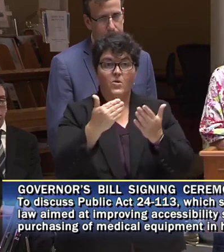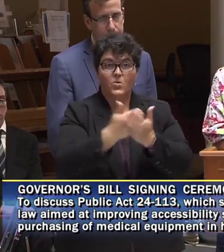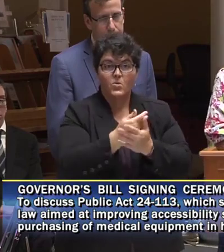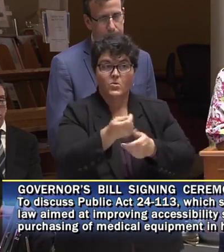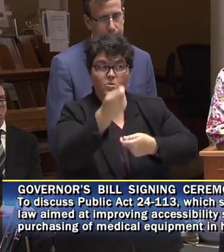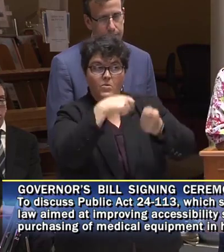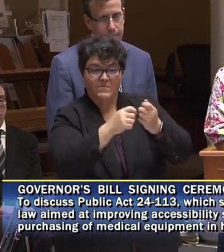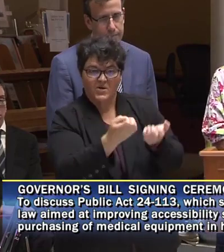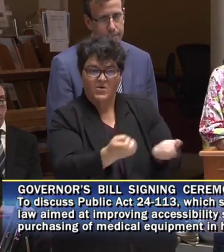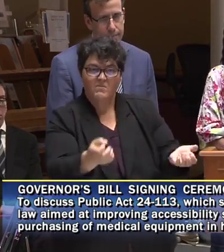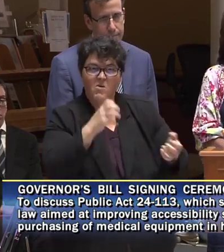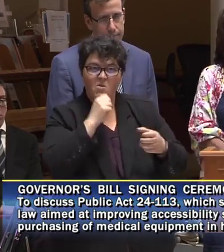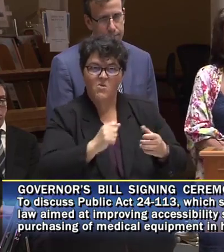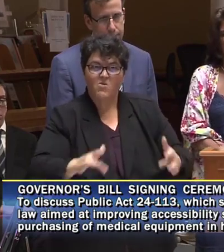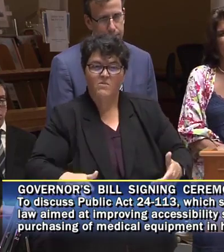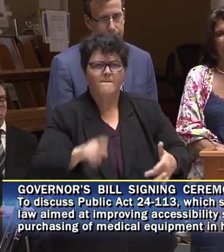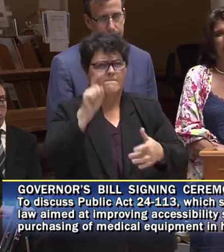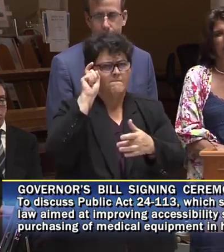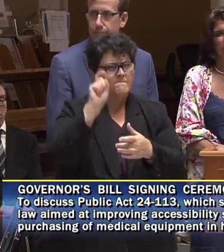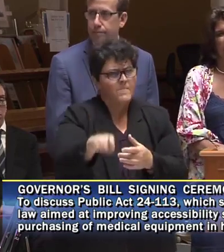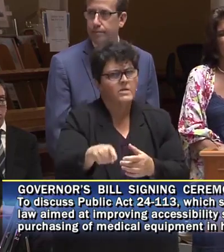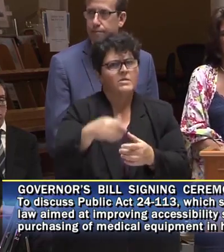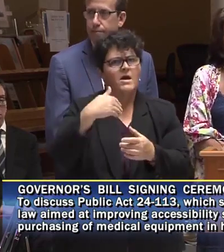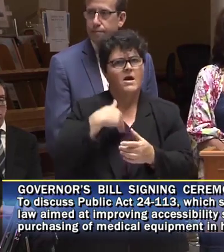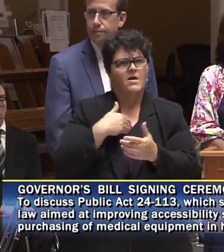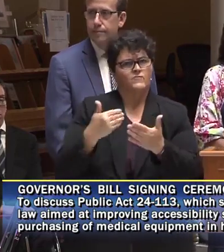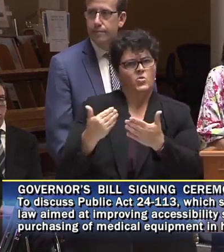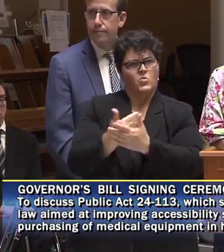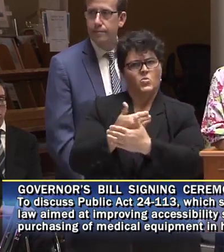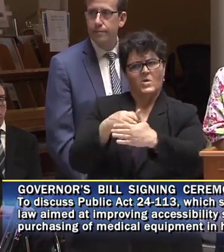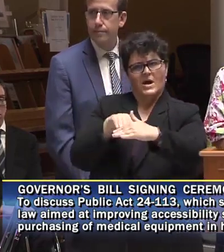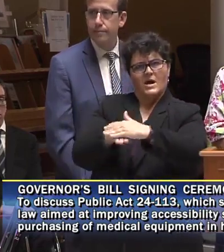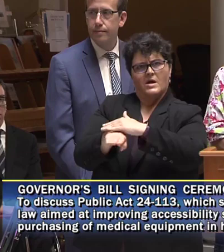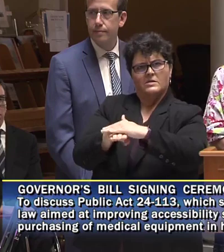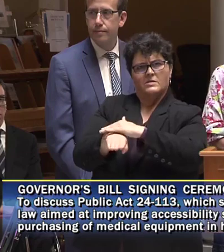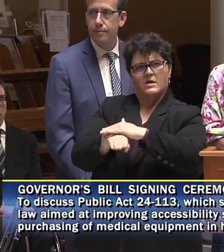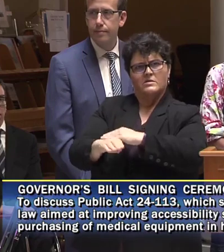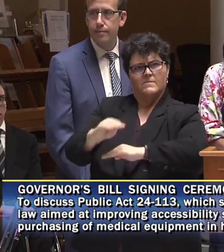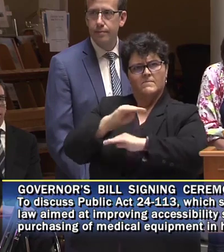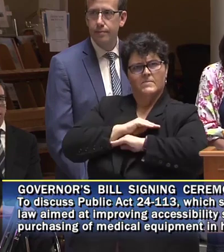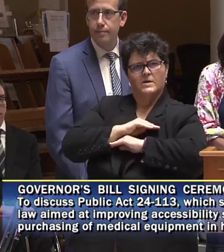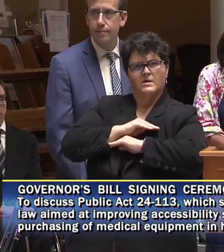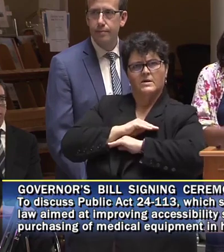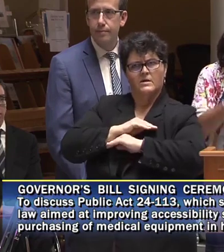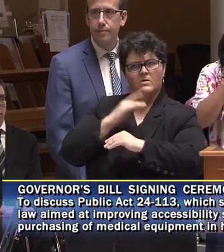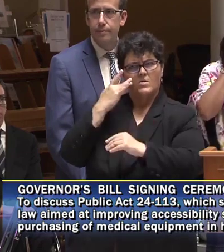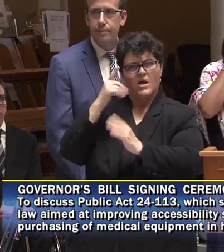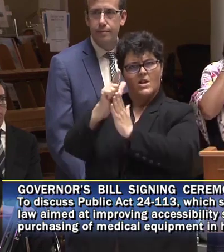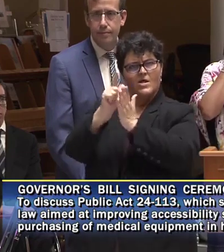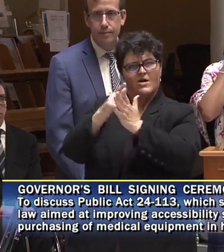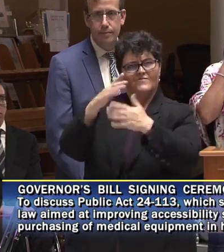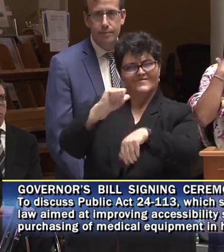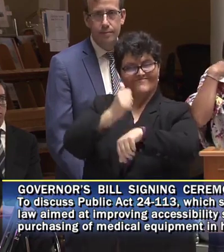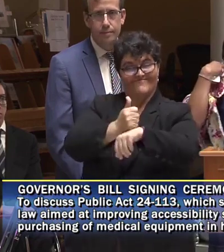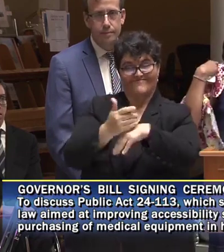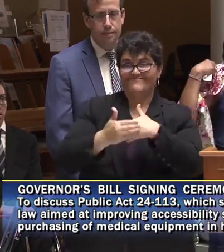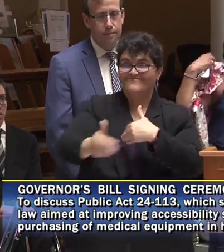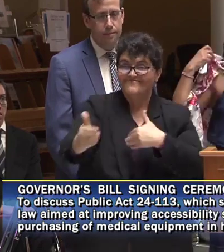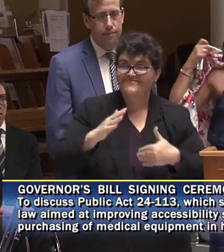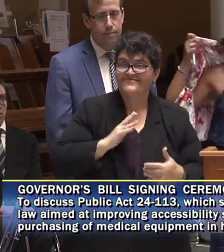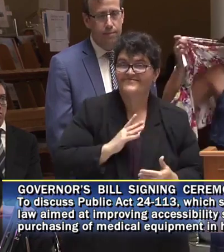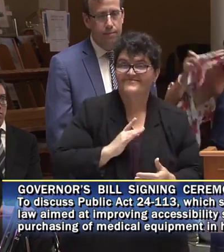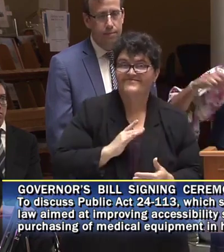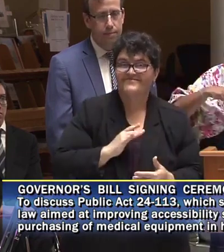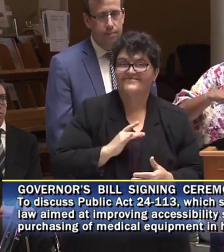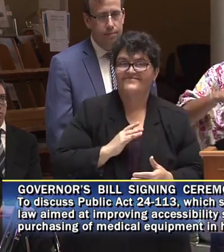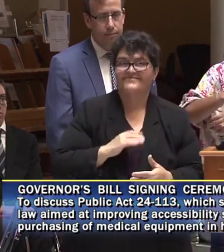they have to replace it with equipment that meets the standards that we have set forth in this bill, in this legislation. I want